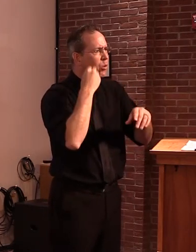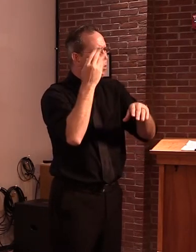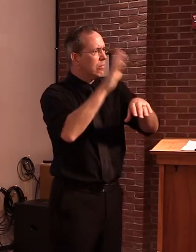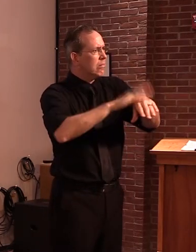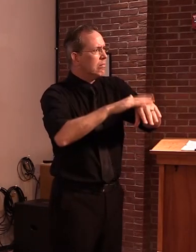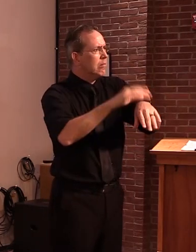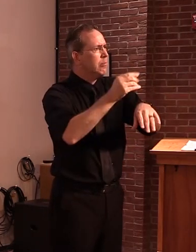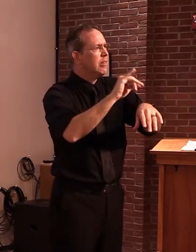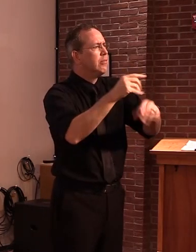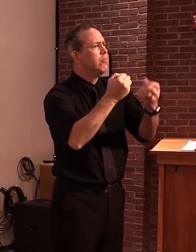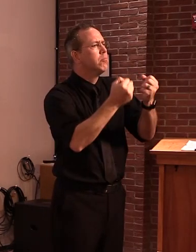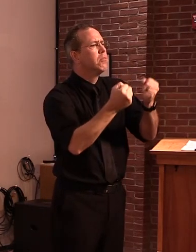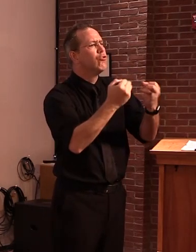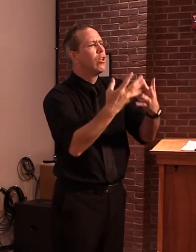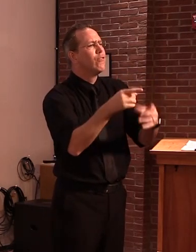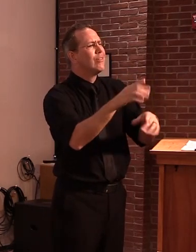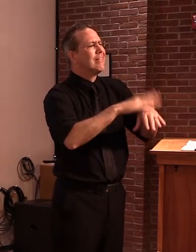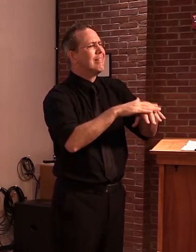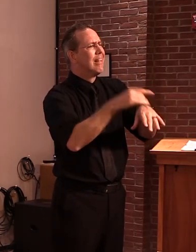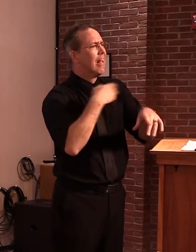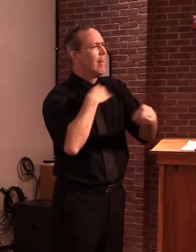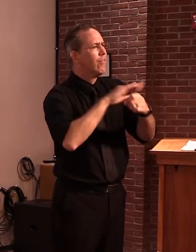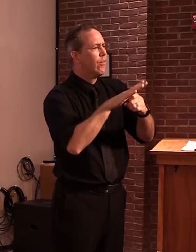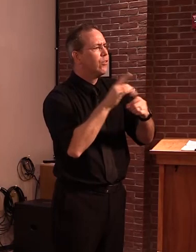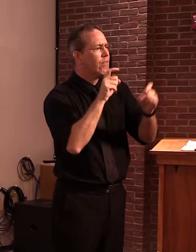well about this incident.